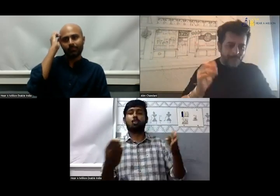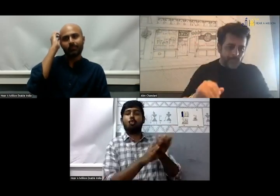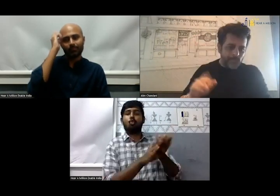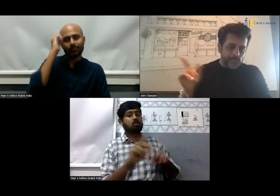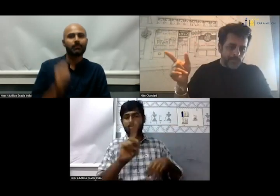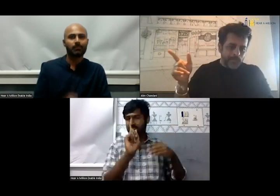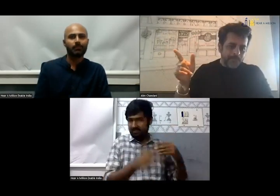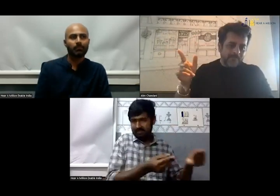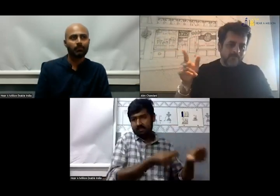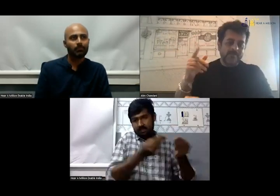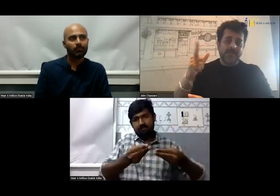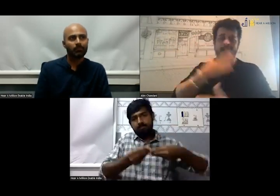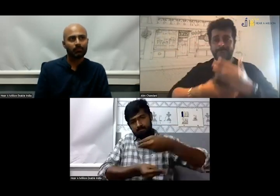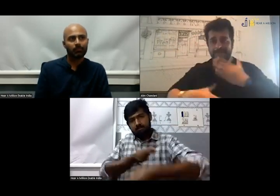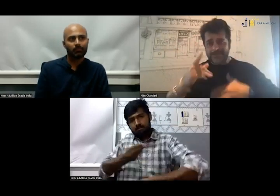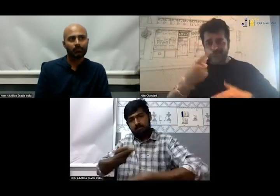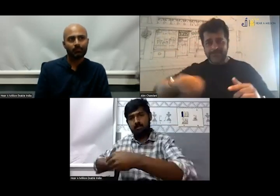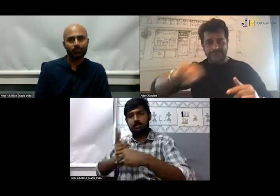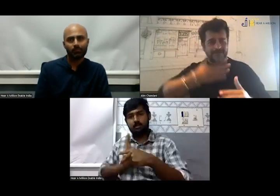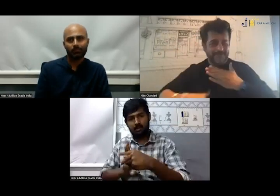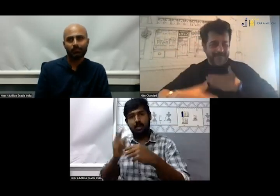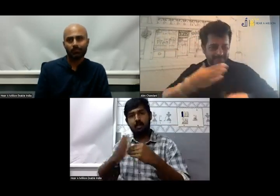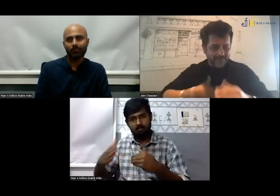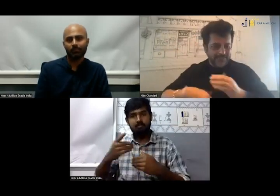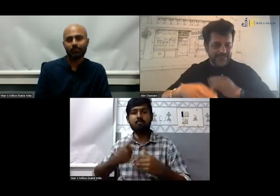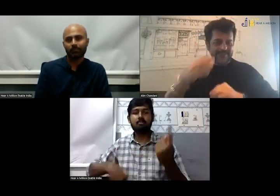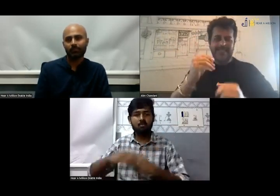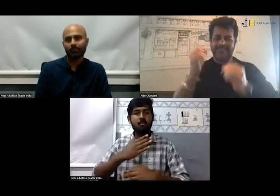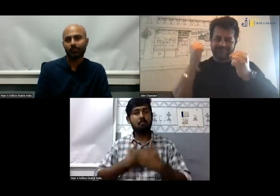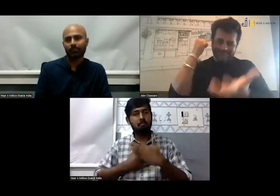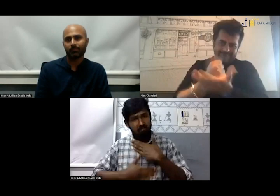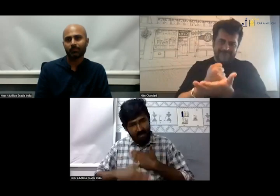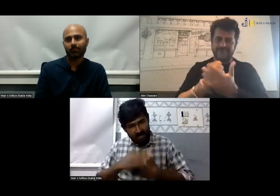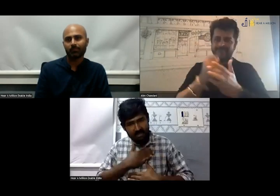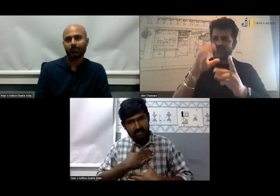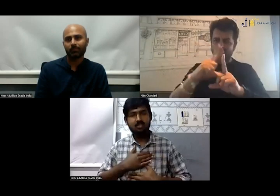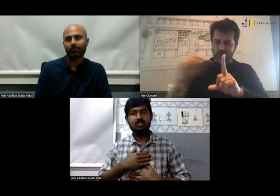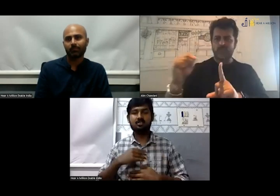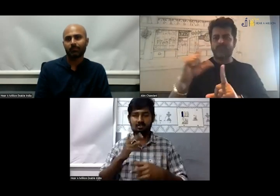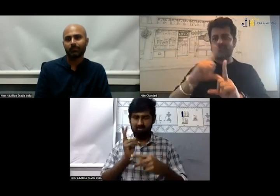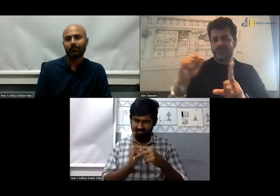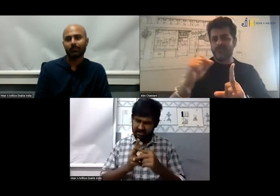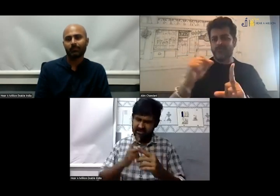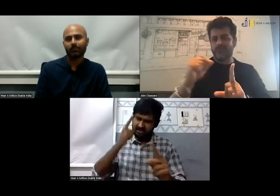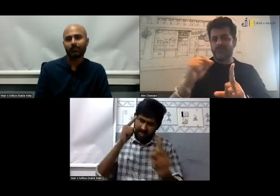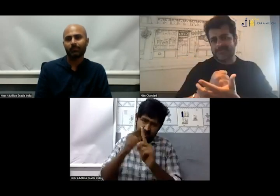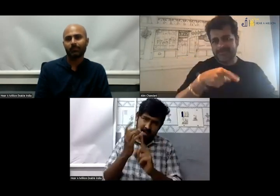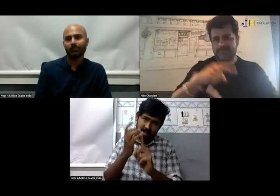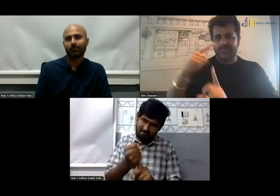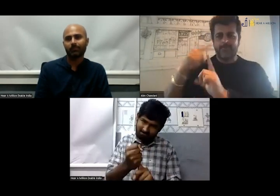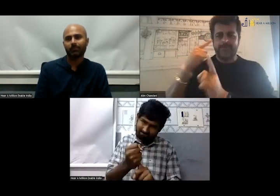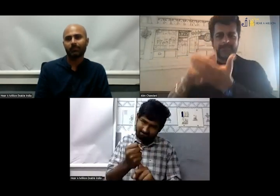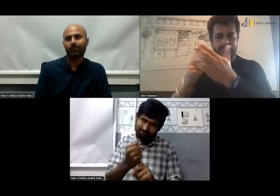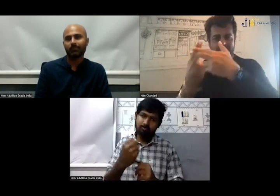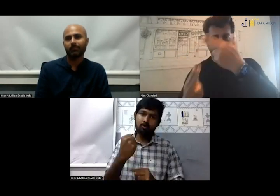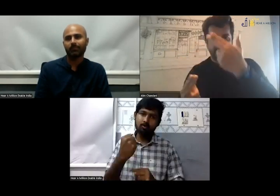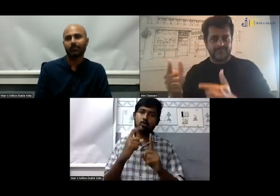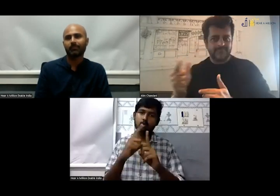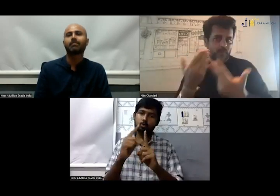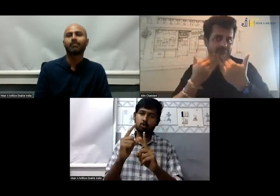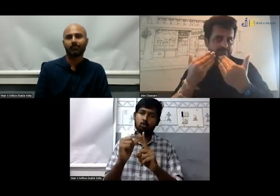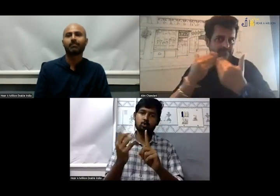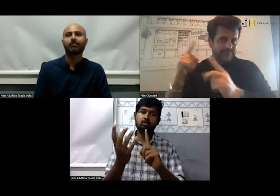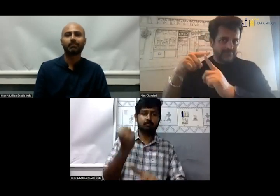So, with her death, we will not just lose this legacy, but we will have to carry this forward, and we will